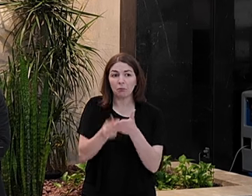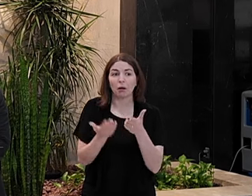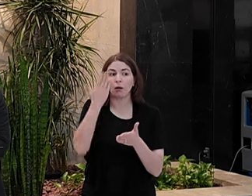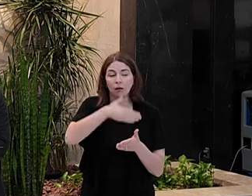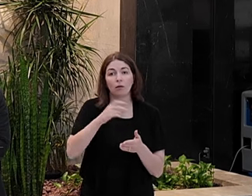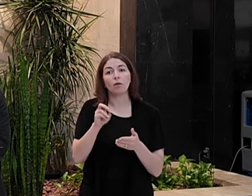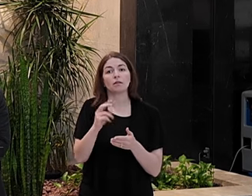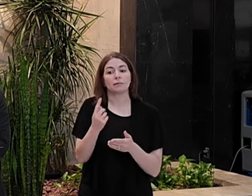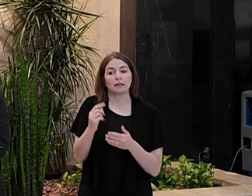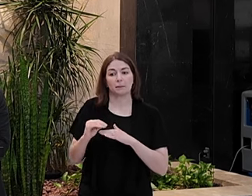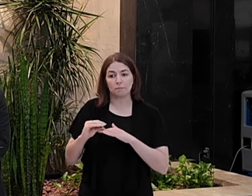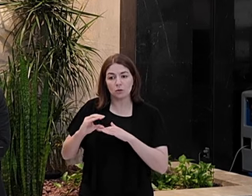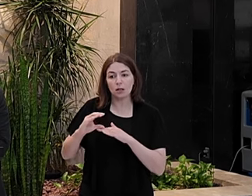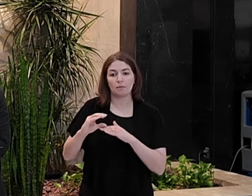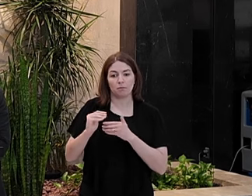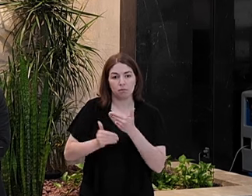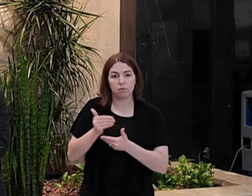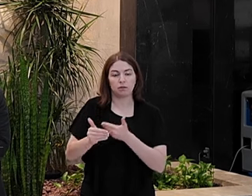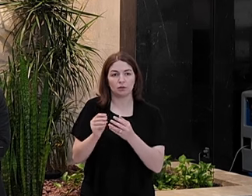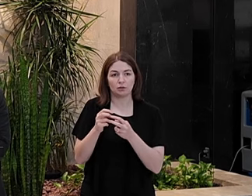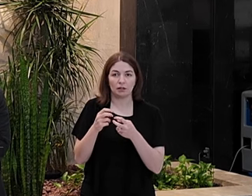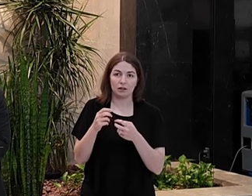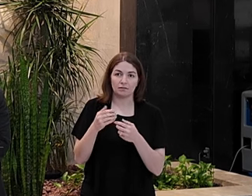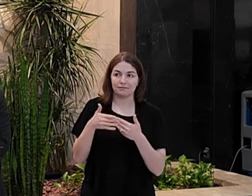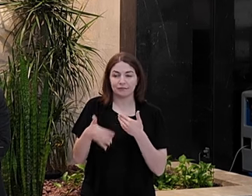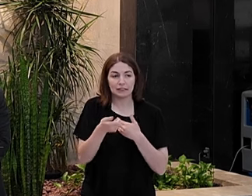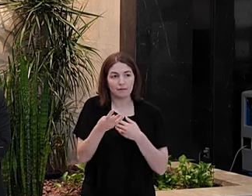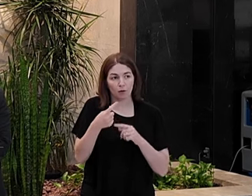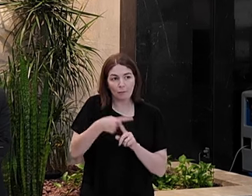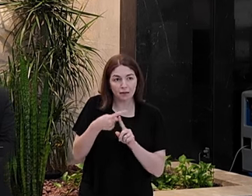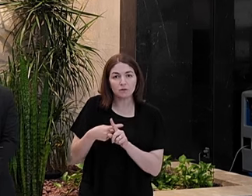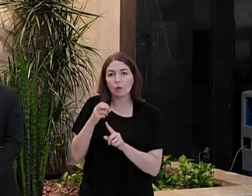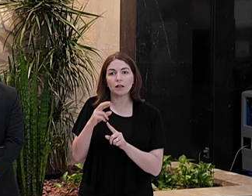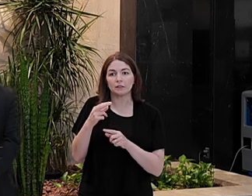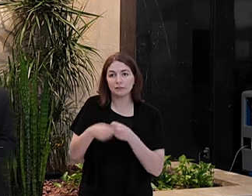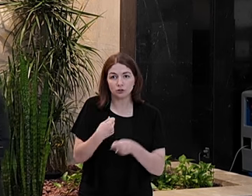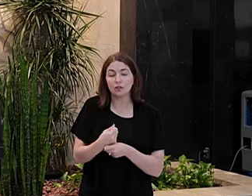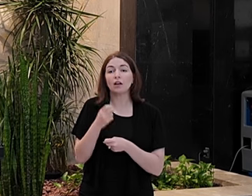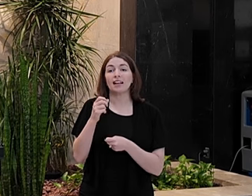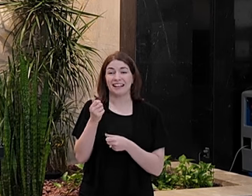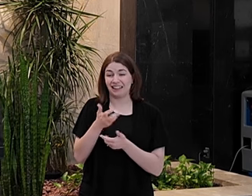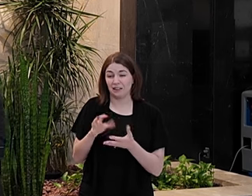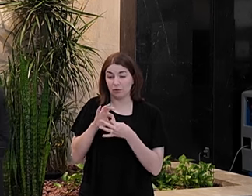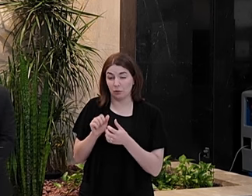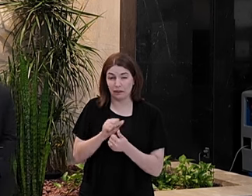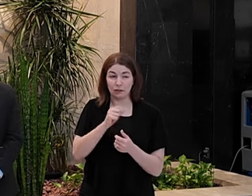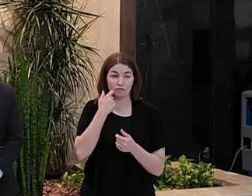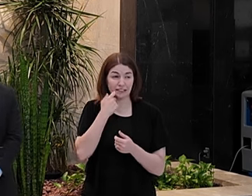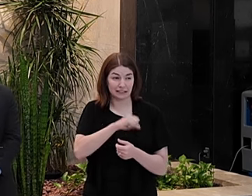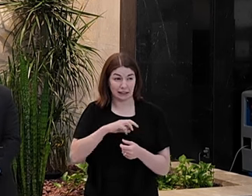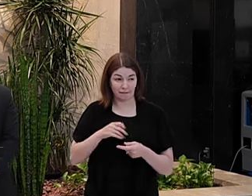something that built up over a matter of months or years? And did it have anything to do with the recent staff changes that happened at the plant around this